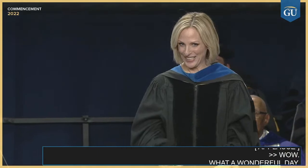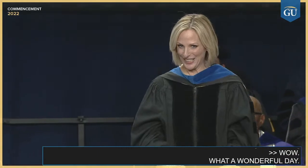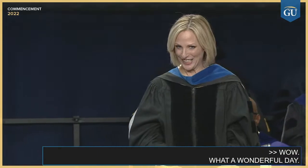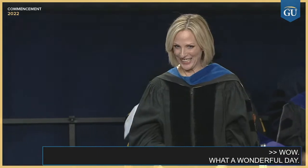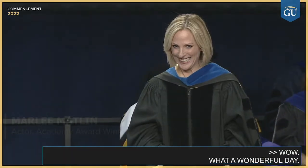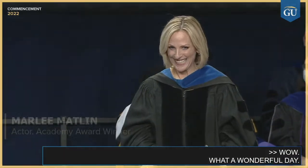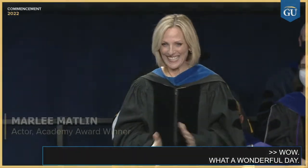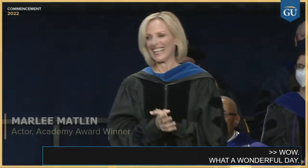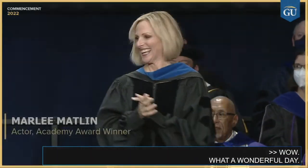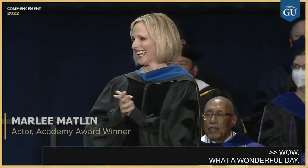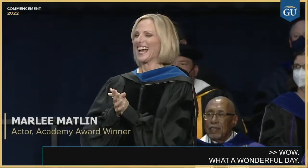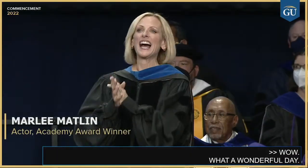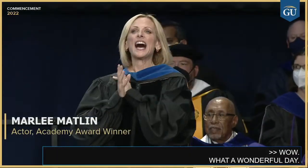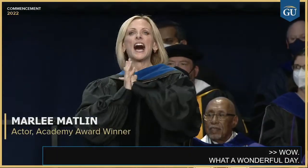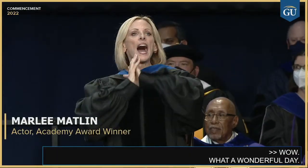I think I'll be standing here now.